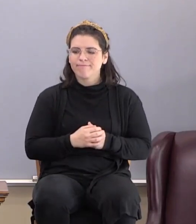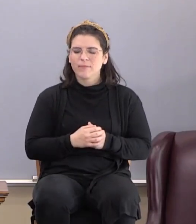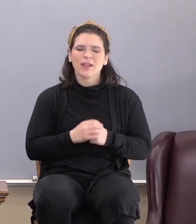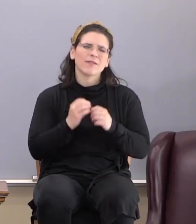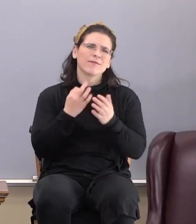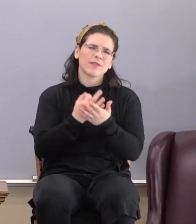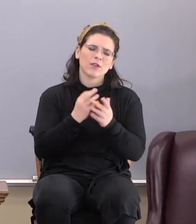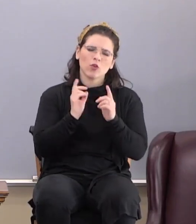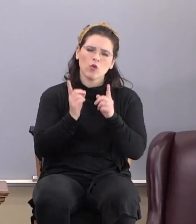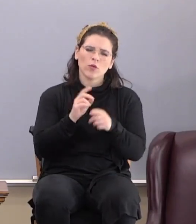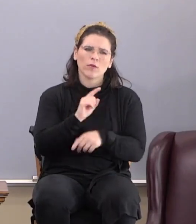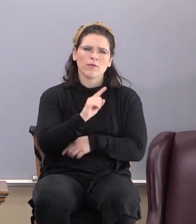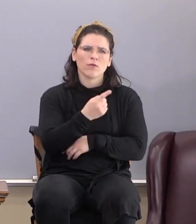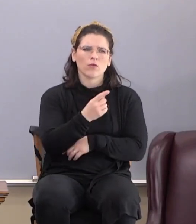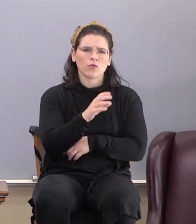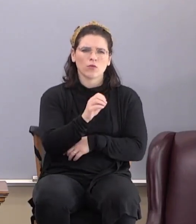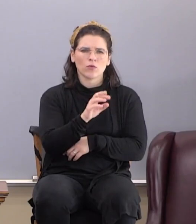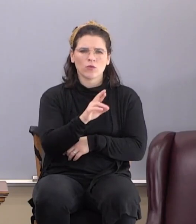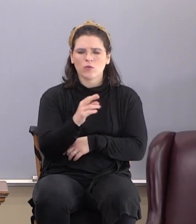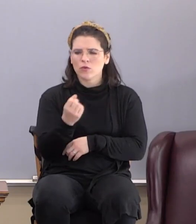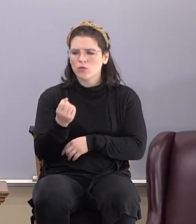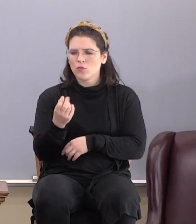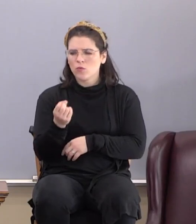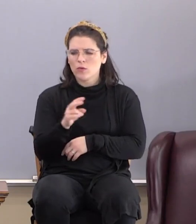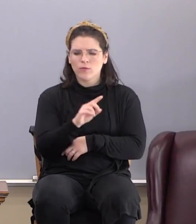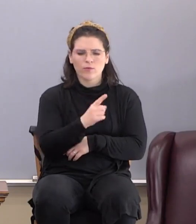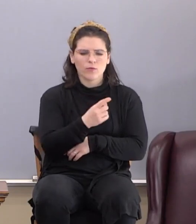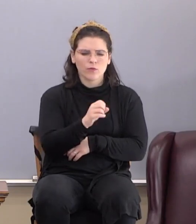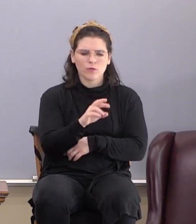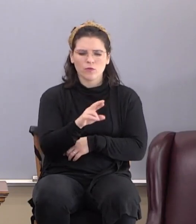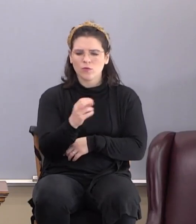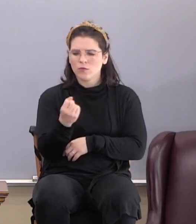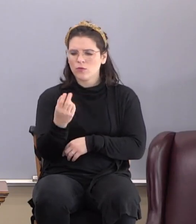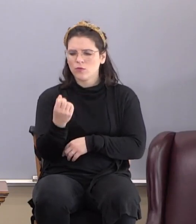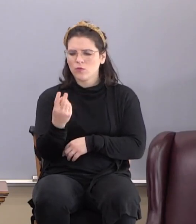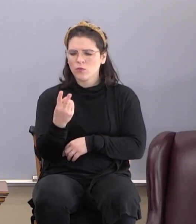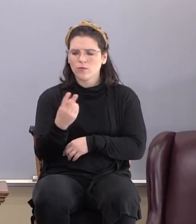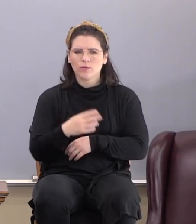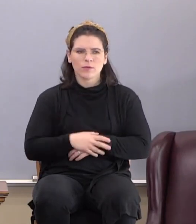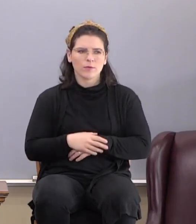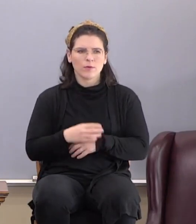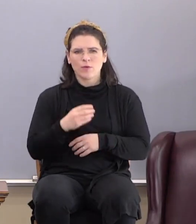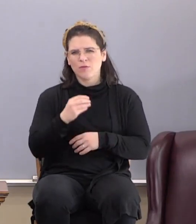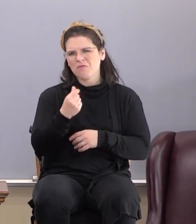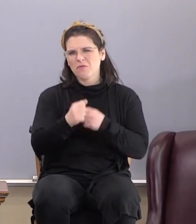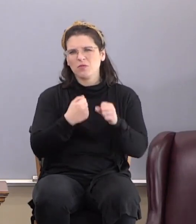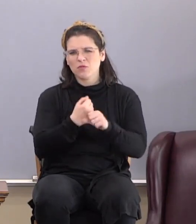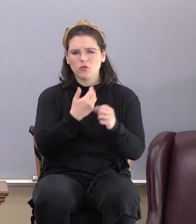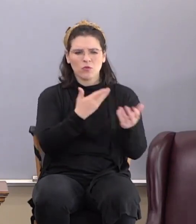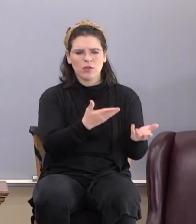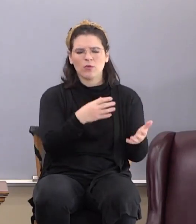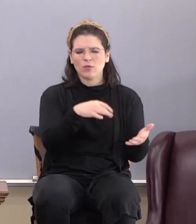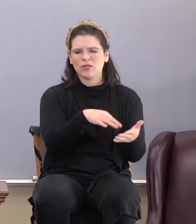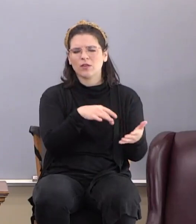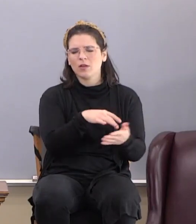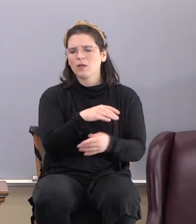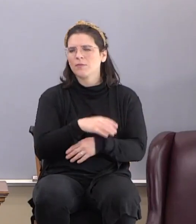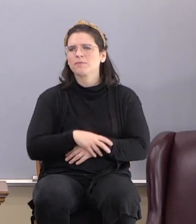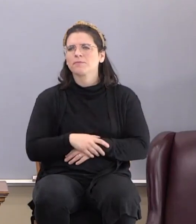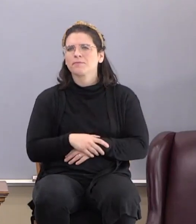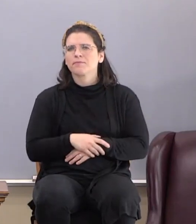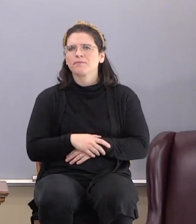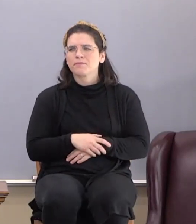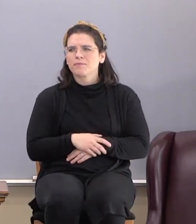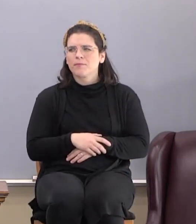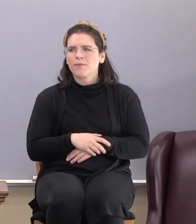go to 1 Corinthians chapter 12. When we were here, you know, a couple of years ago, 1 Corinthians chapter 12. And